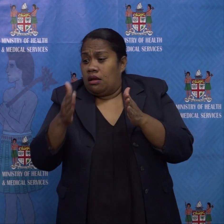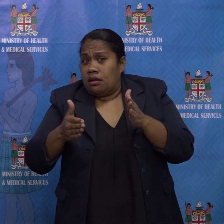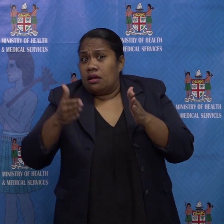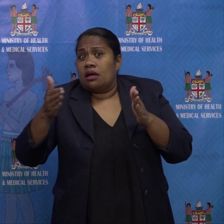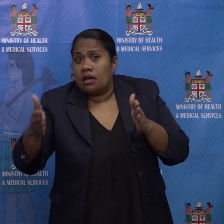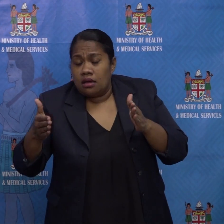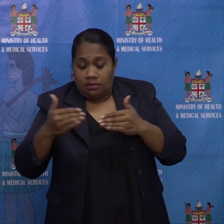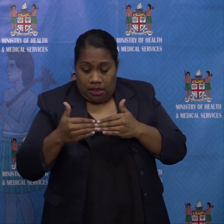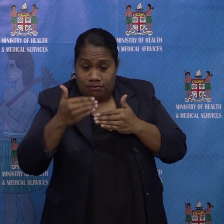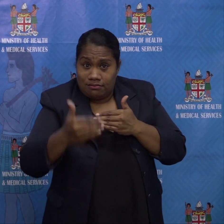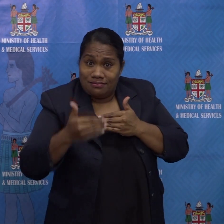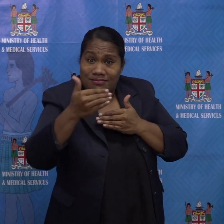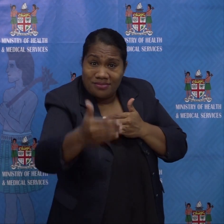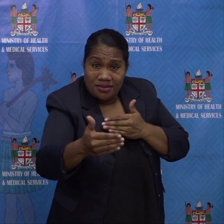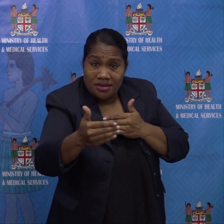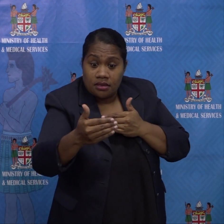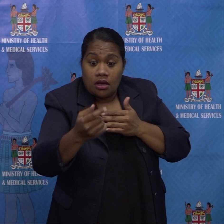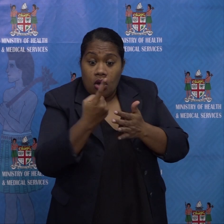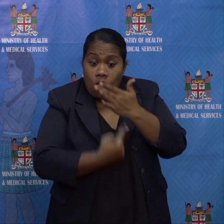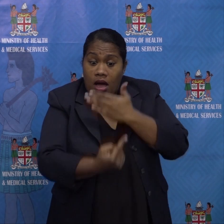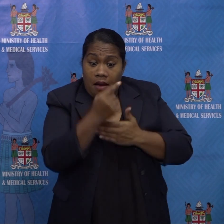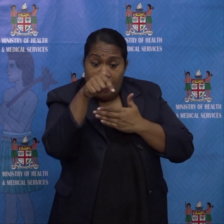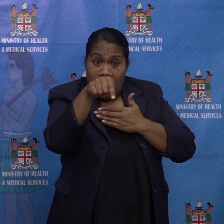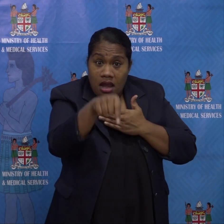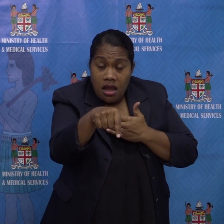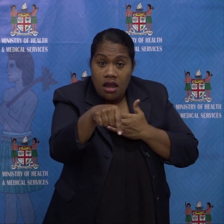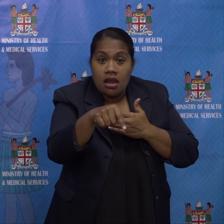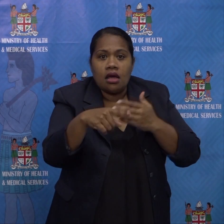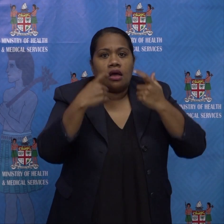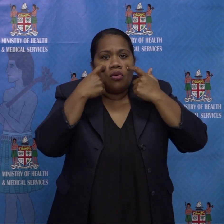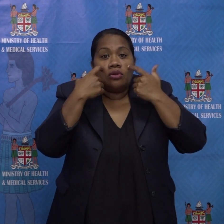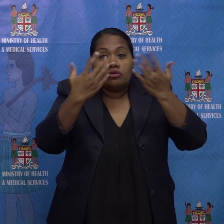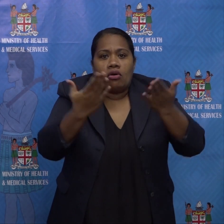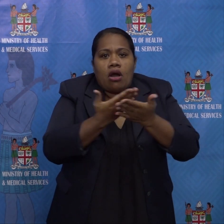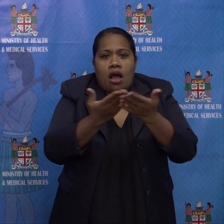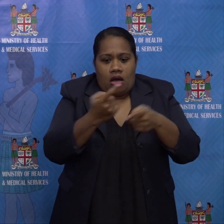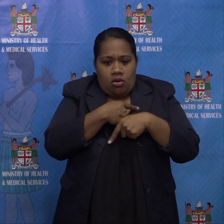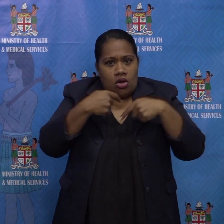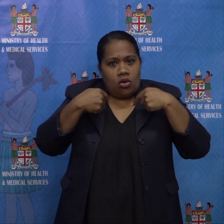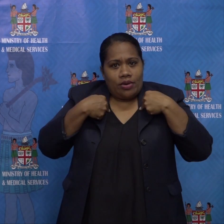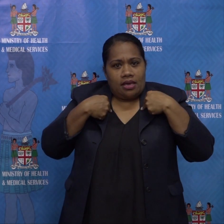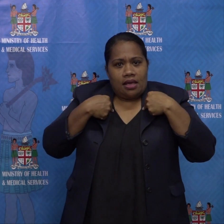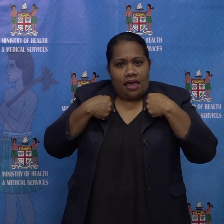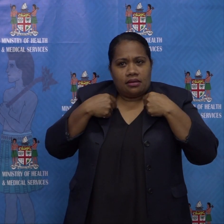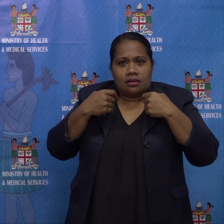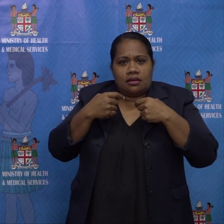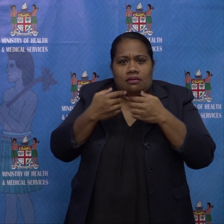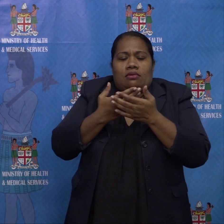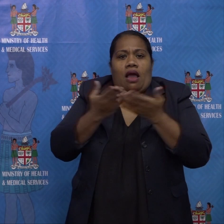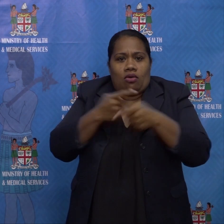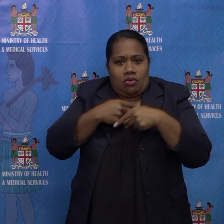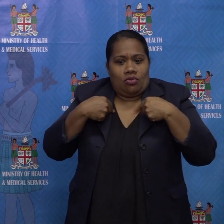that what happens then will really be an indication of how successful our measures are that we are putting in right